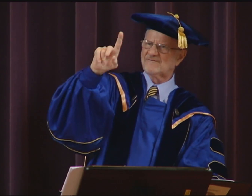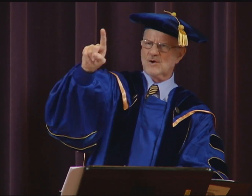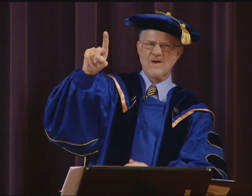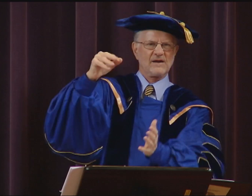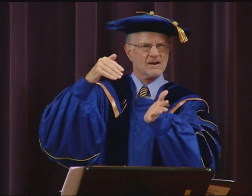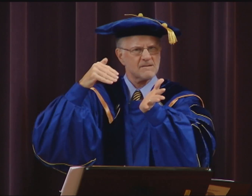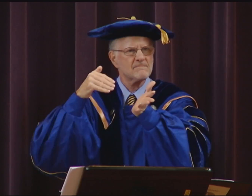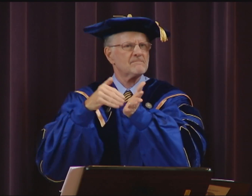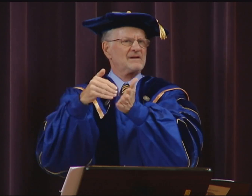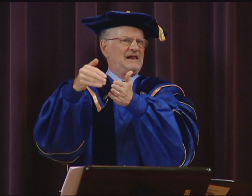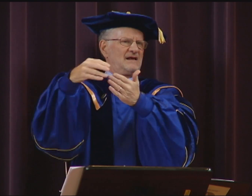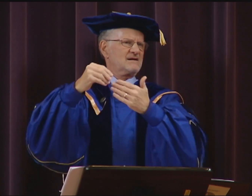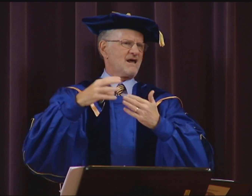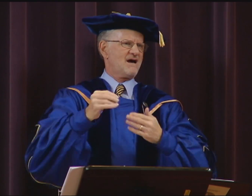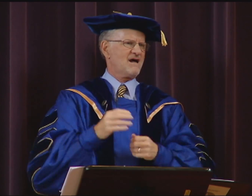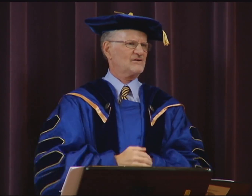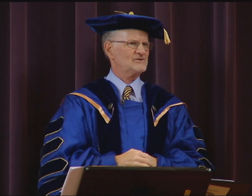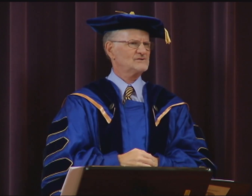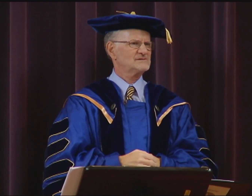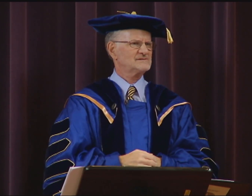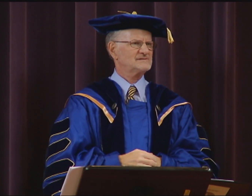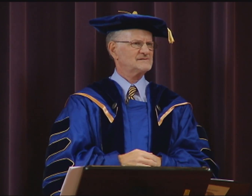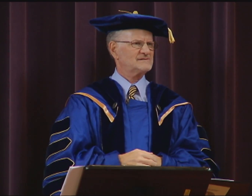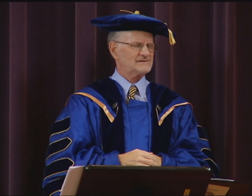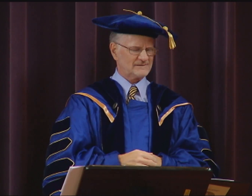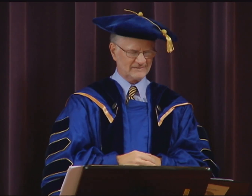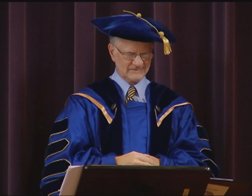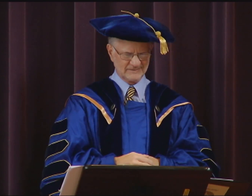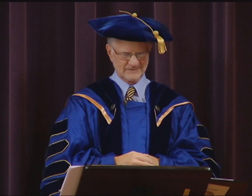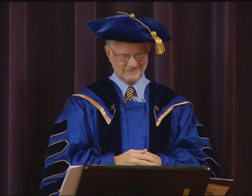$1,724,900. Now, $171 million.